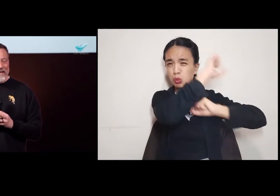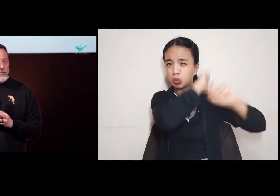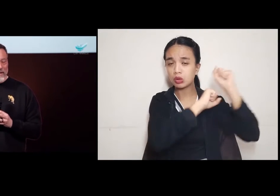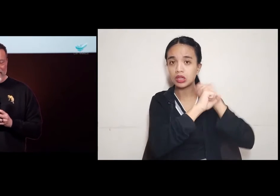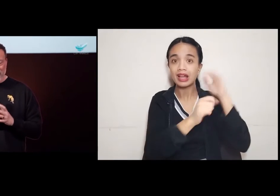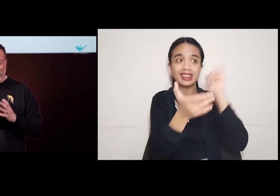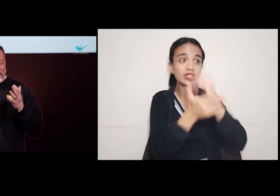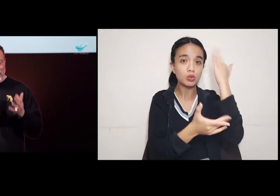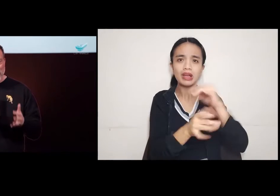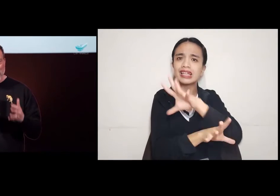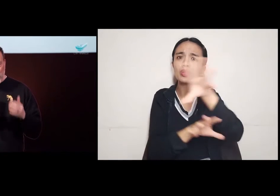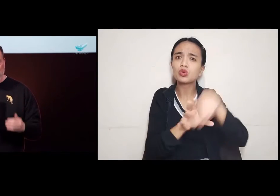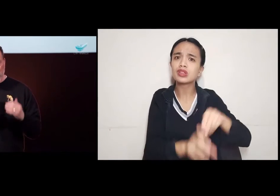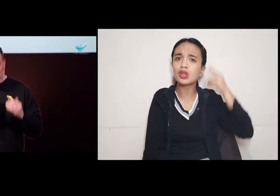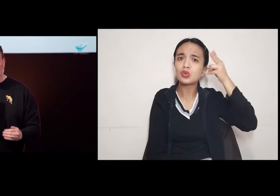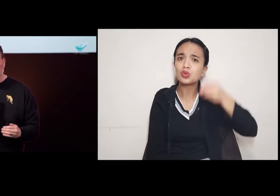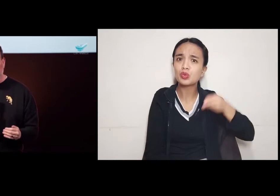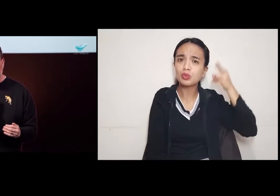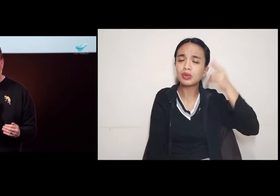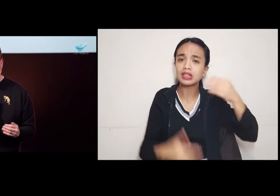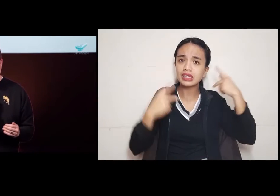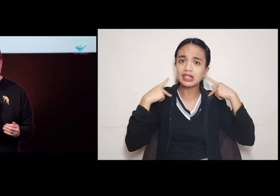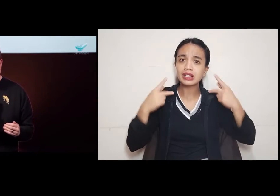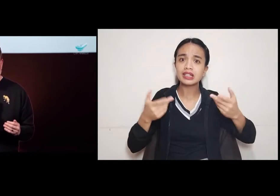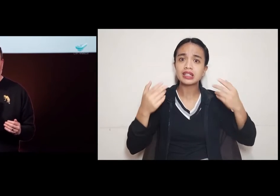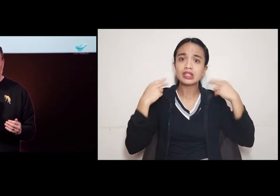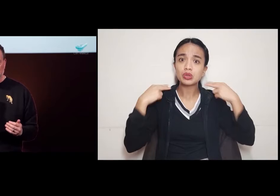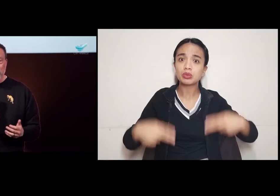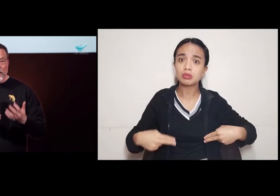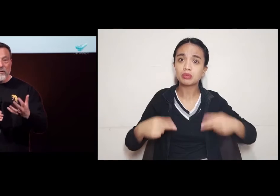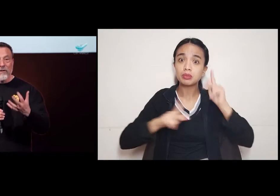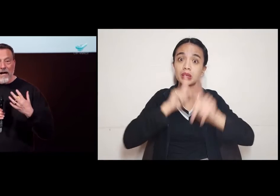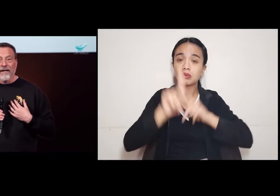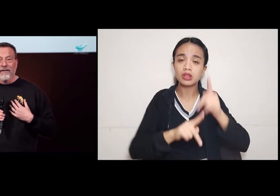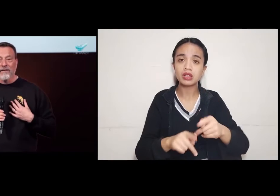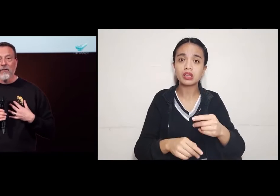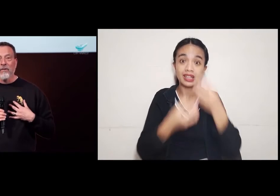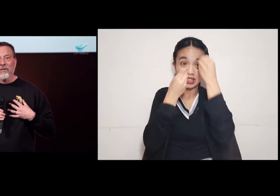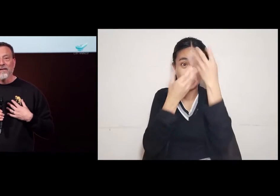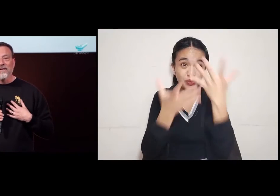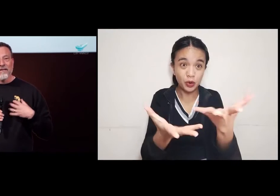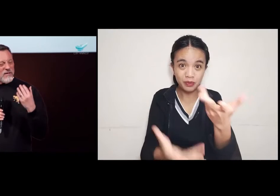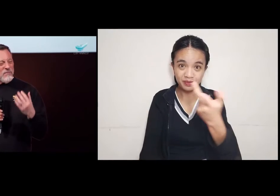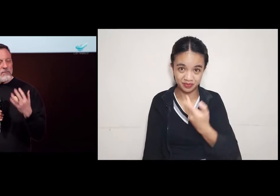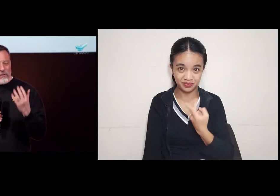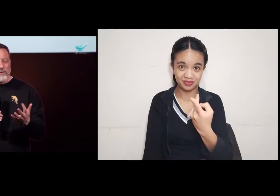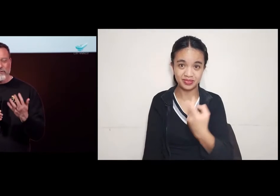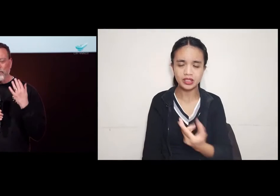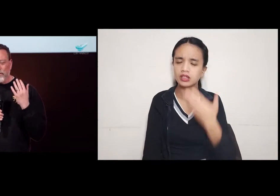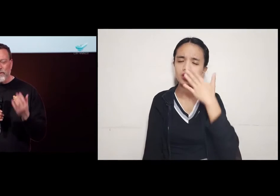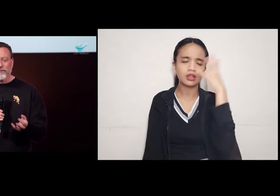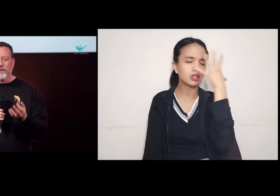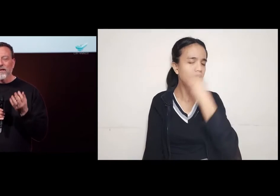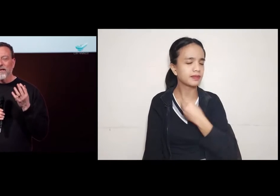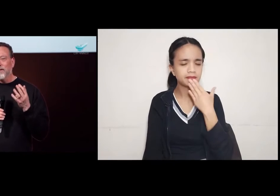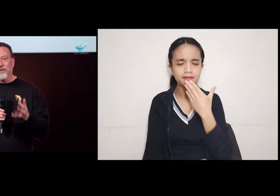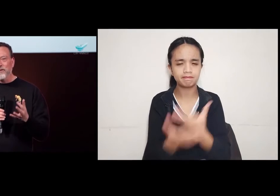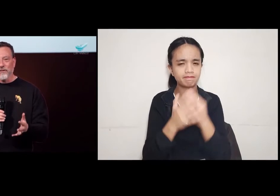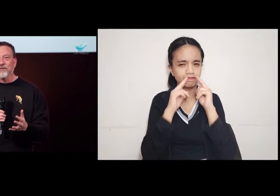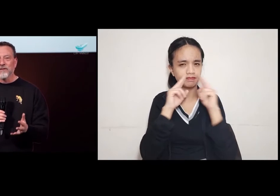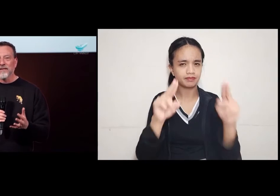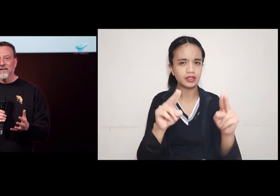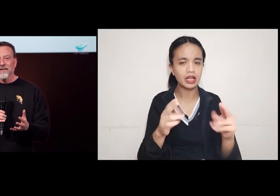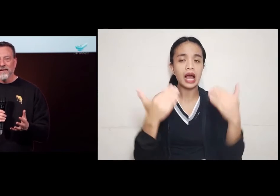years ago. That's why he stepped into human history, so that you and I could know this beautiful, beautiful